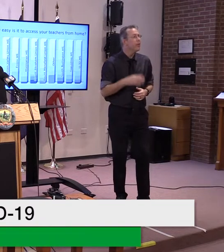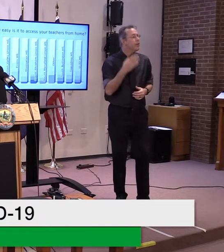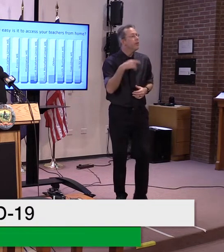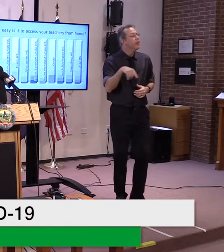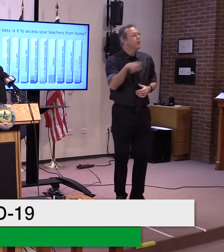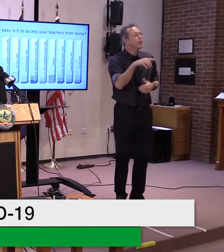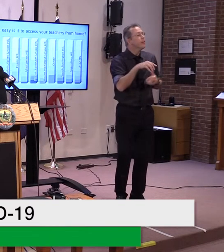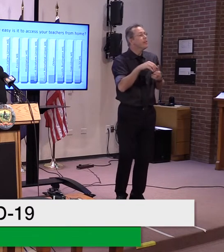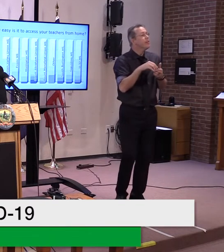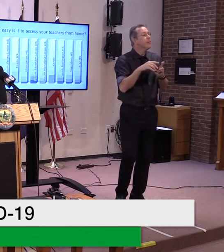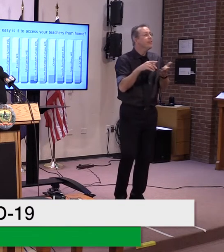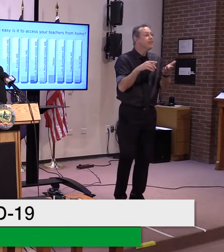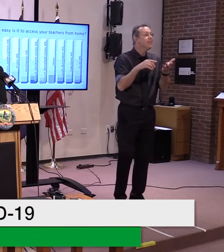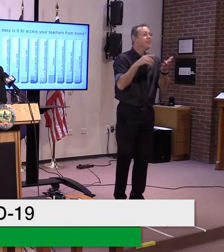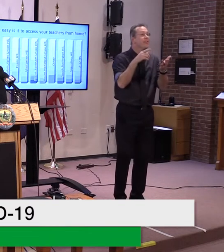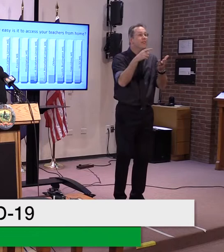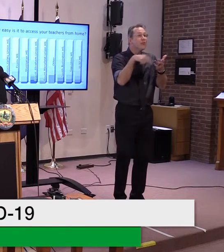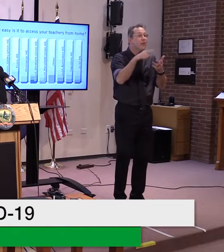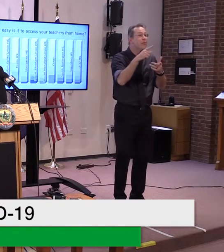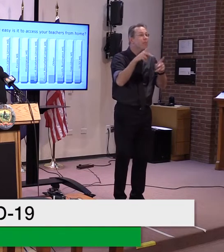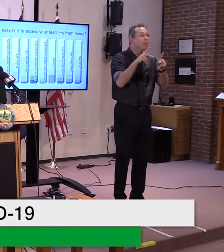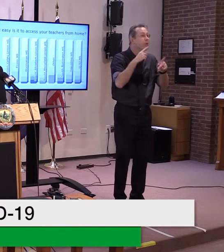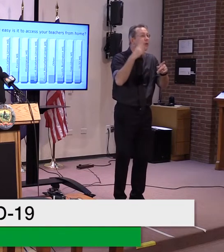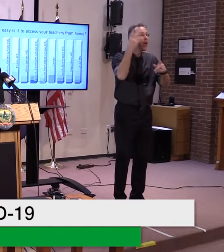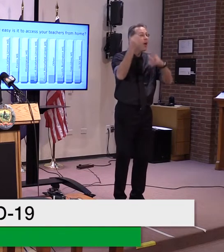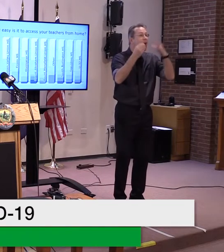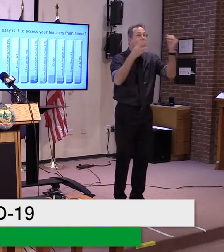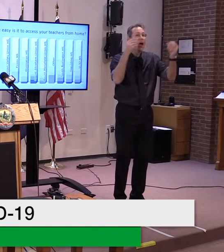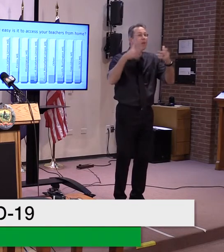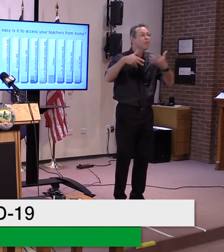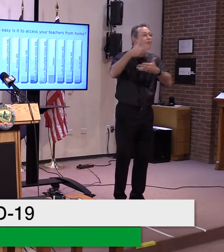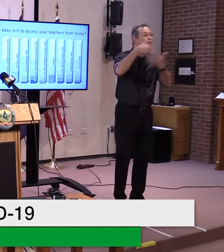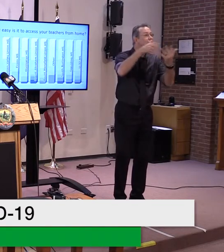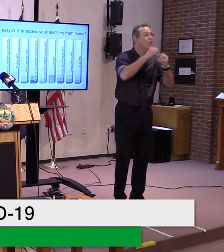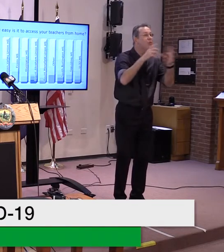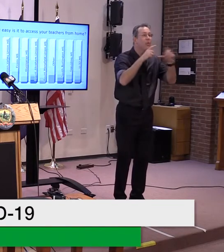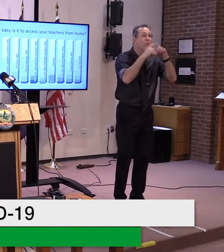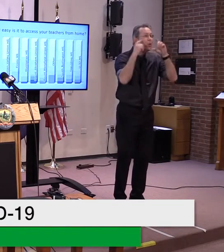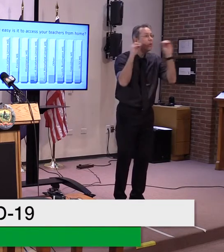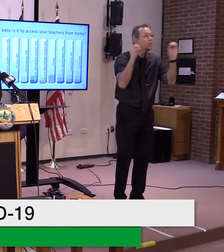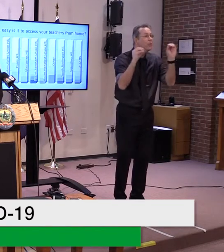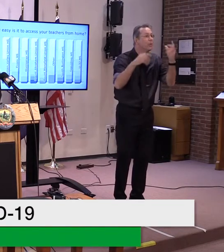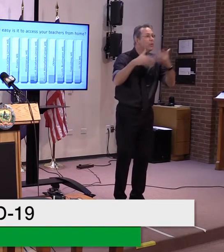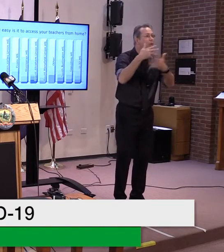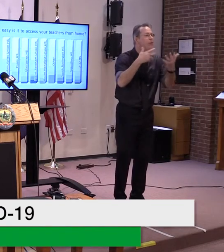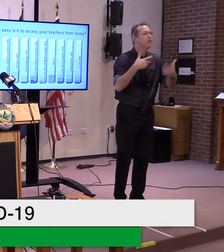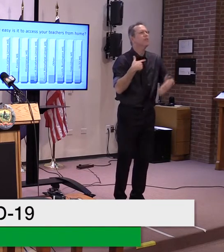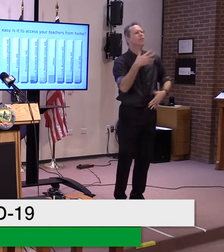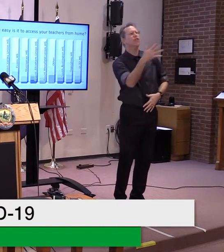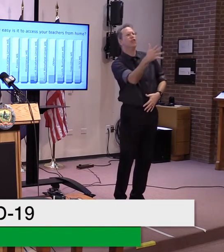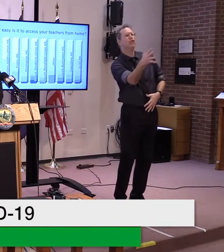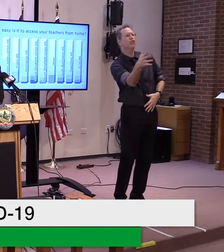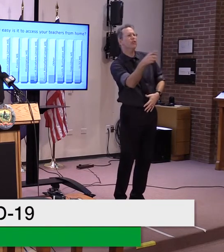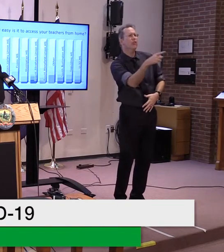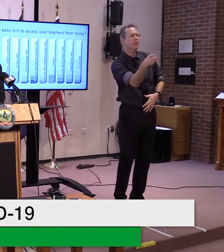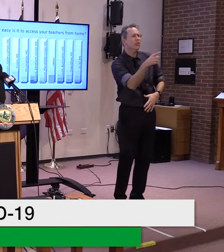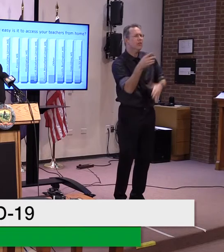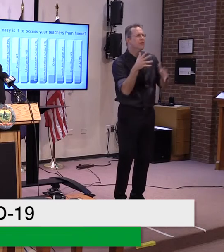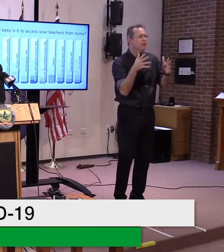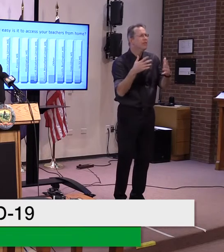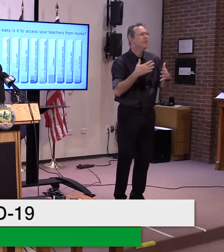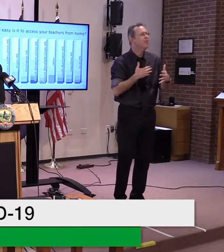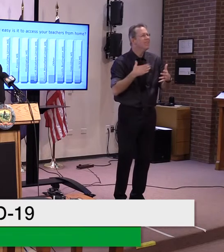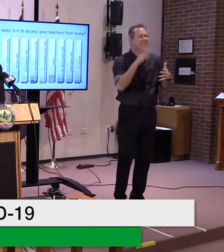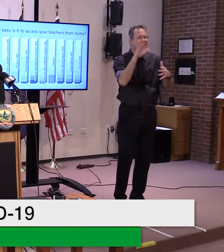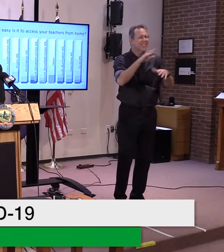gathering even though people like you shouldn't you are putting your kids at risk that's how it is you